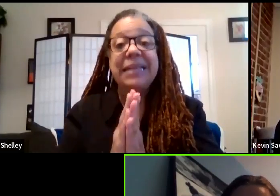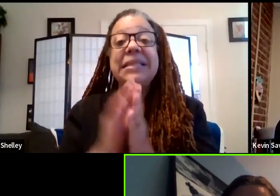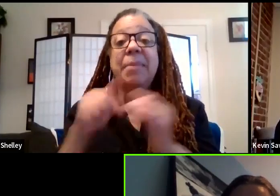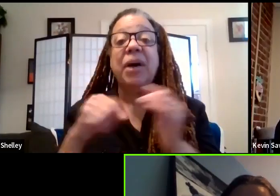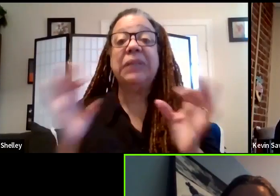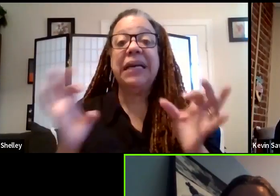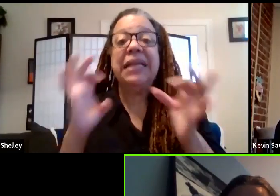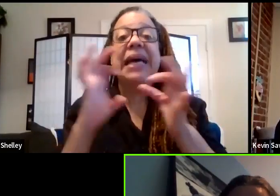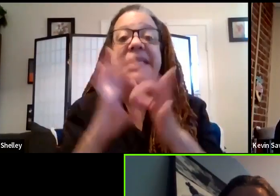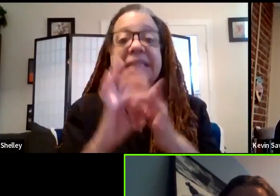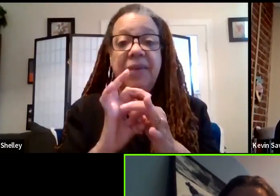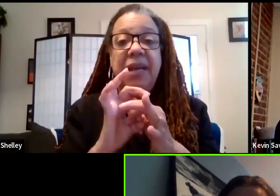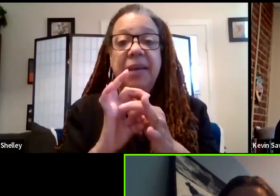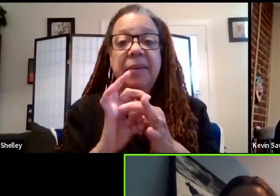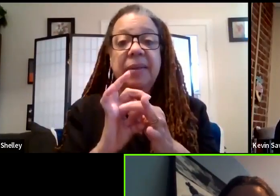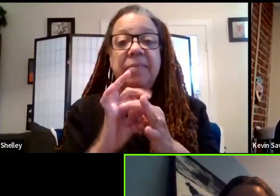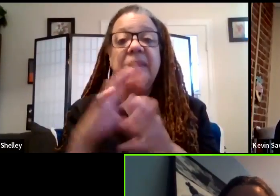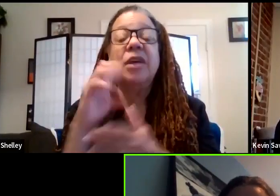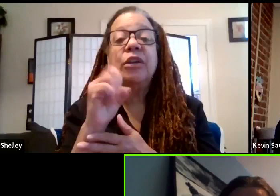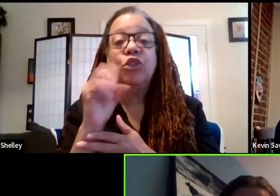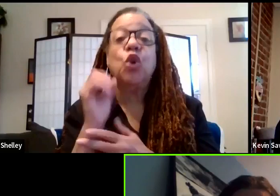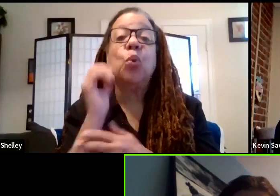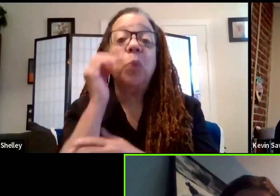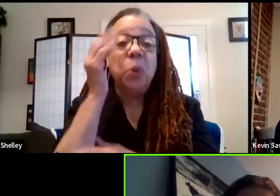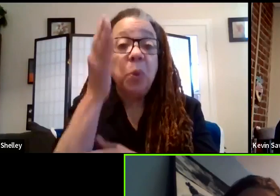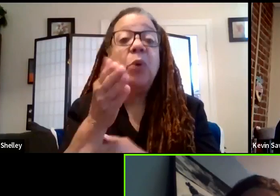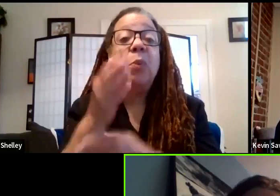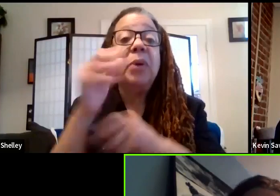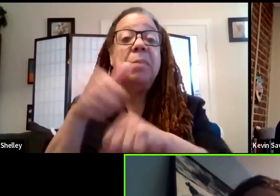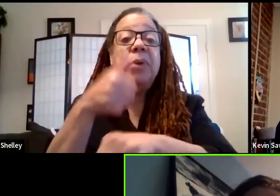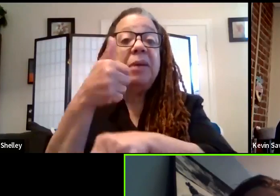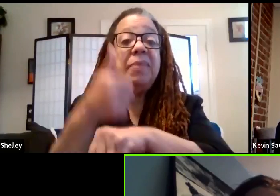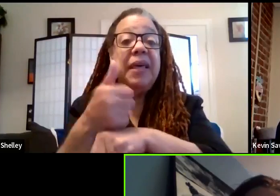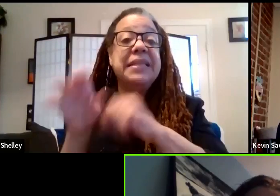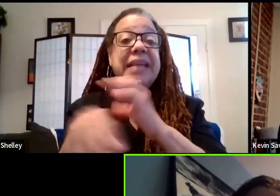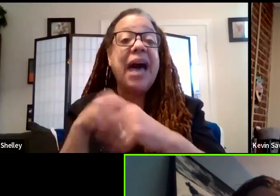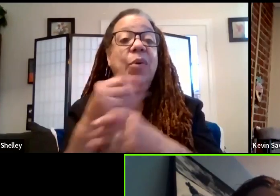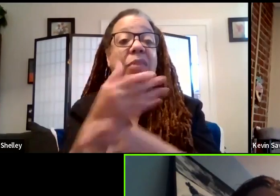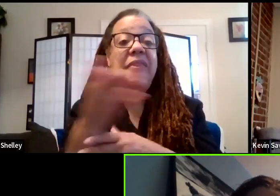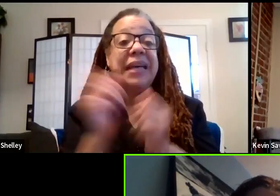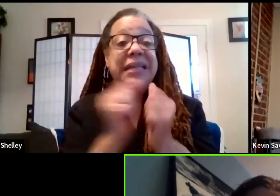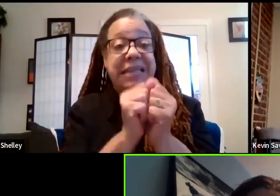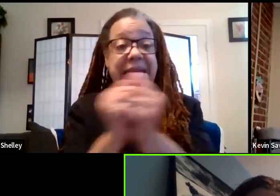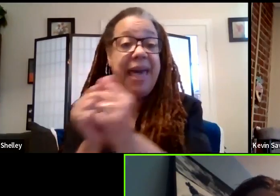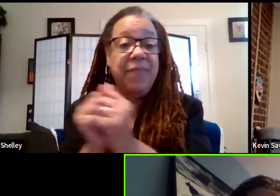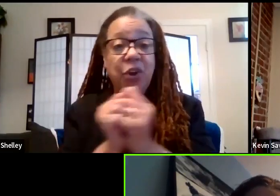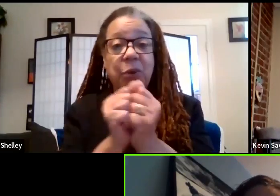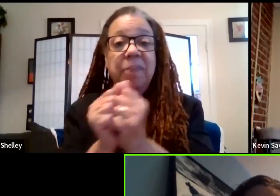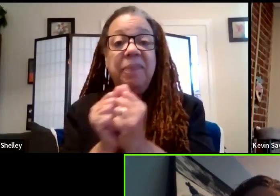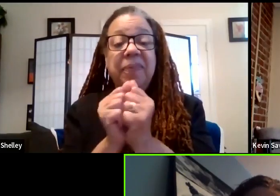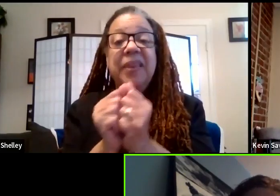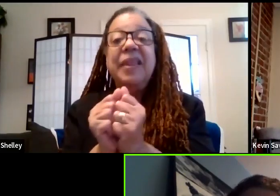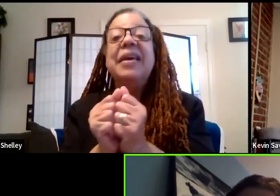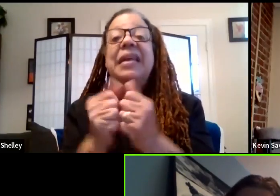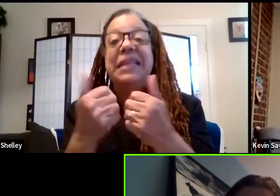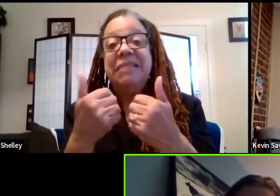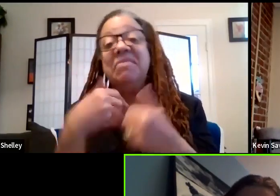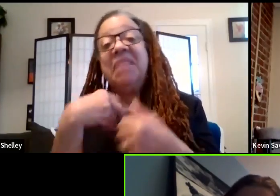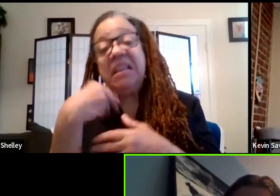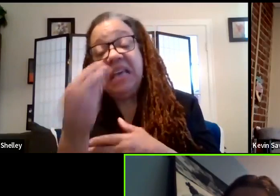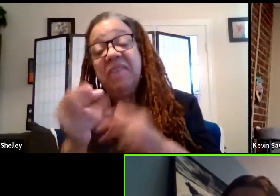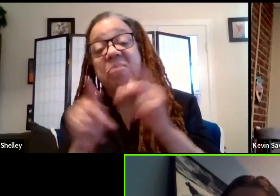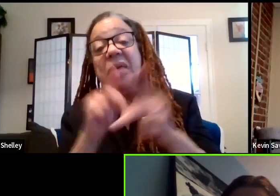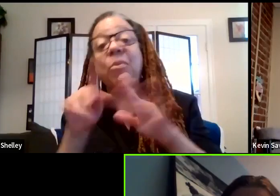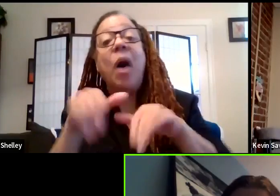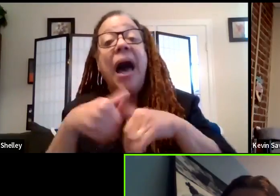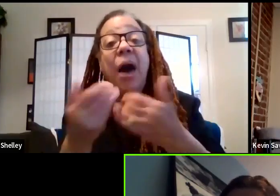connectivity. So we will be putting stuff out there together that gives individuals information on how they can connect,